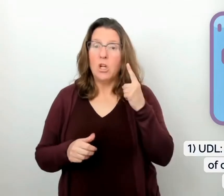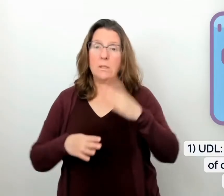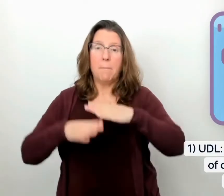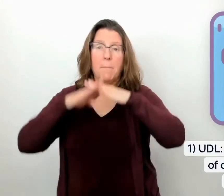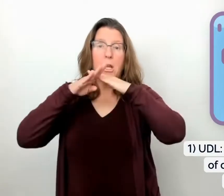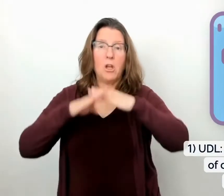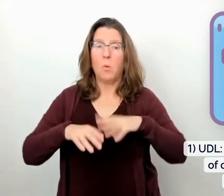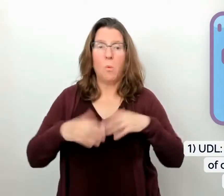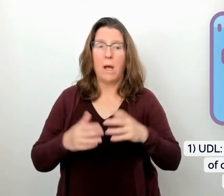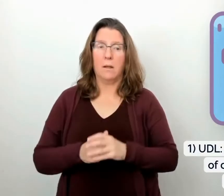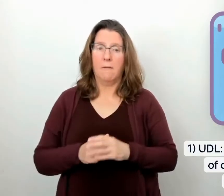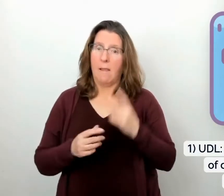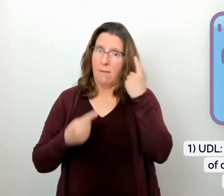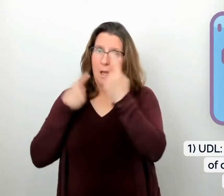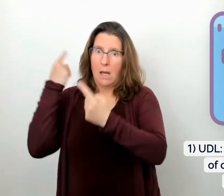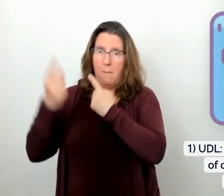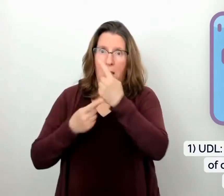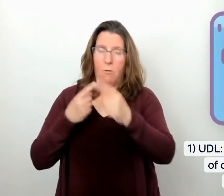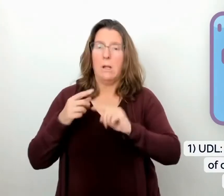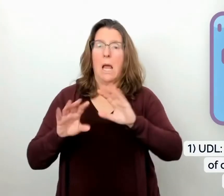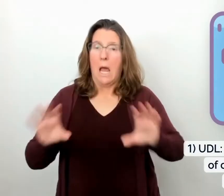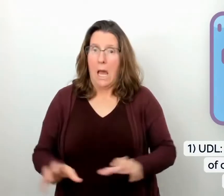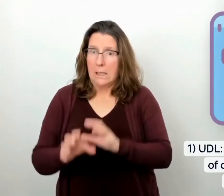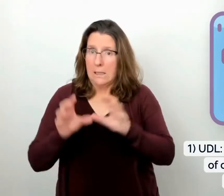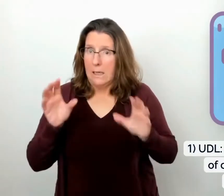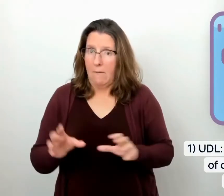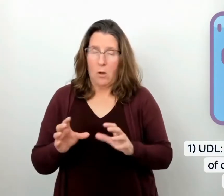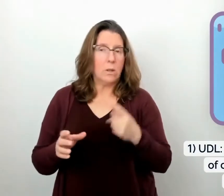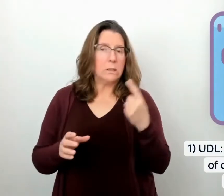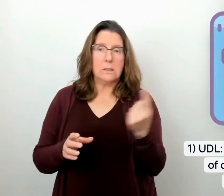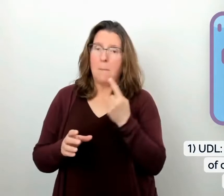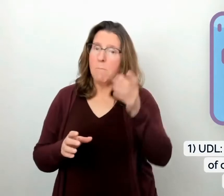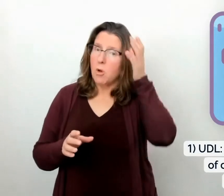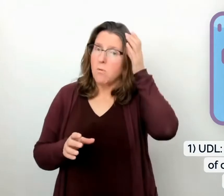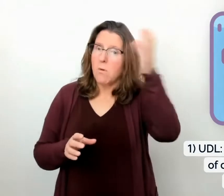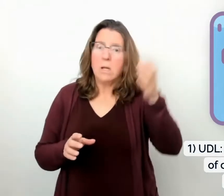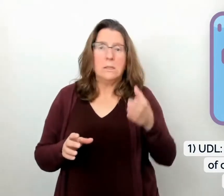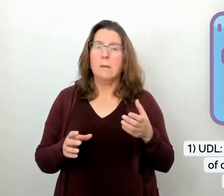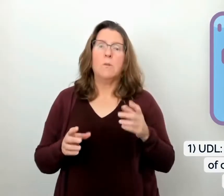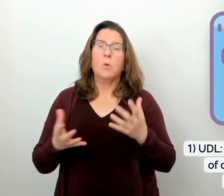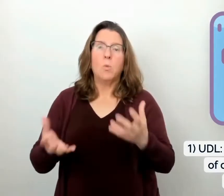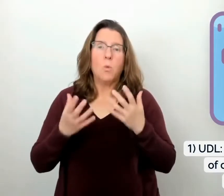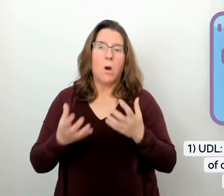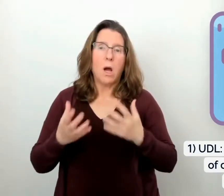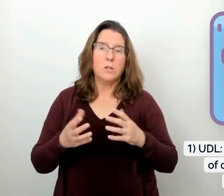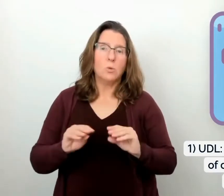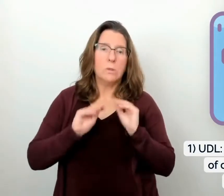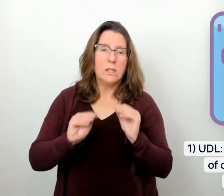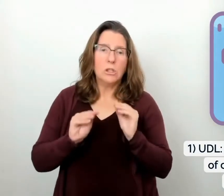First thing to consider, what is the activity or the concept you want to work on? Then consider